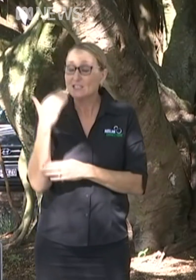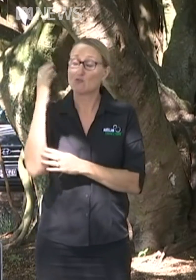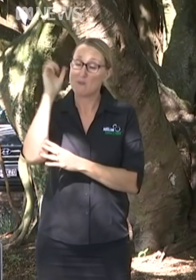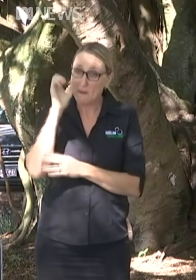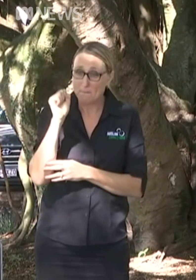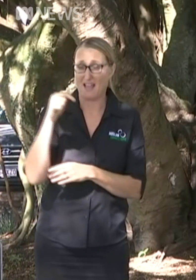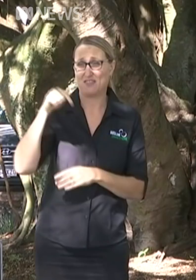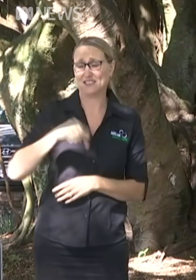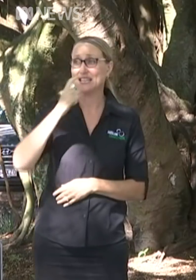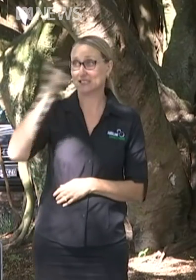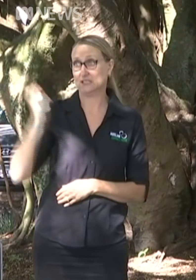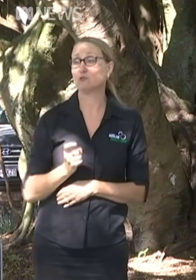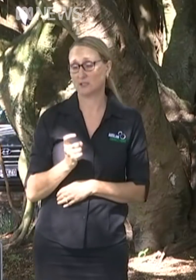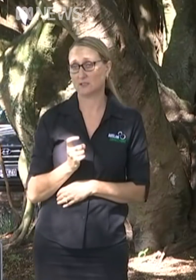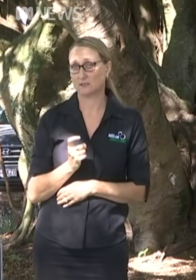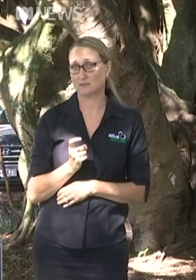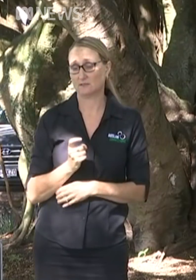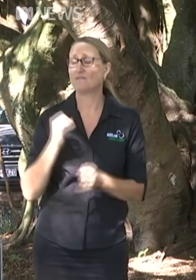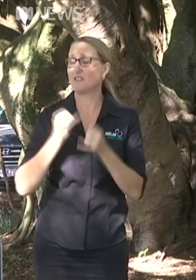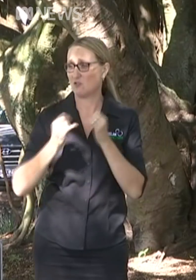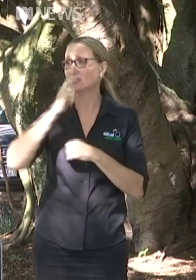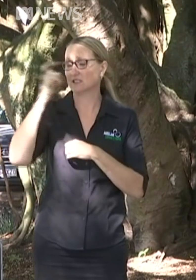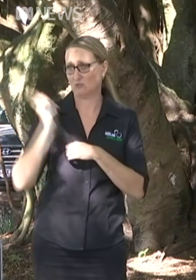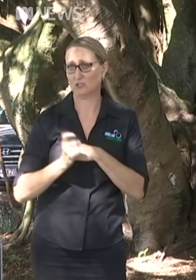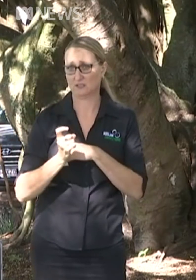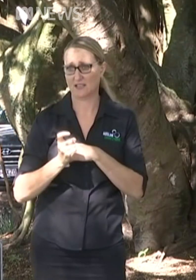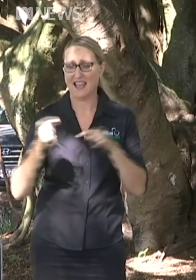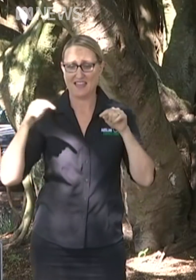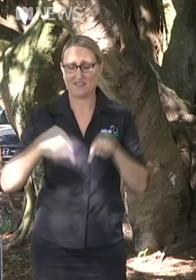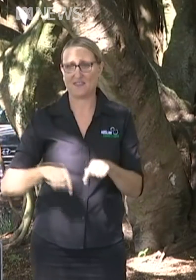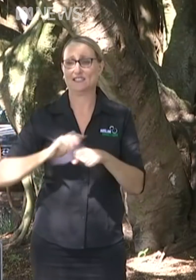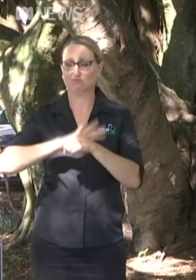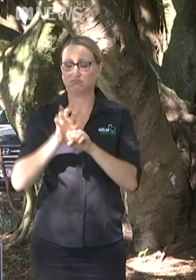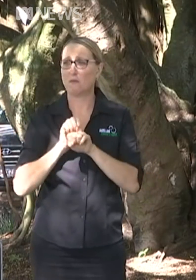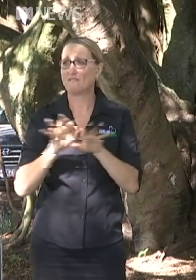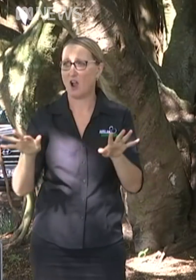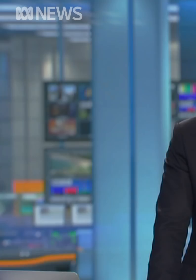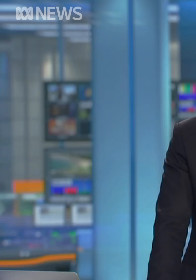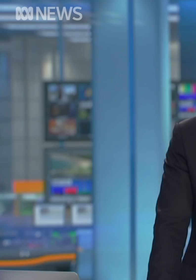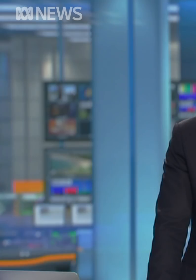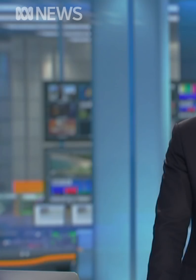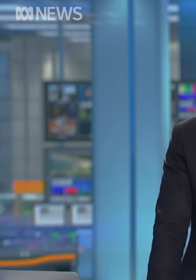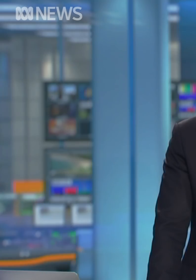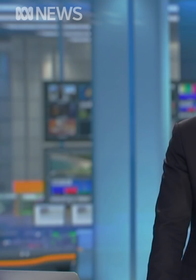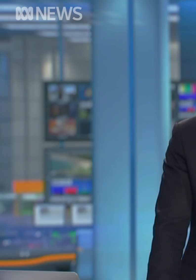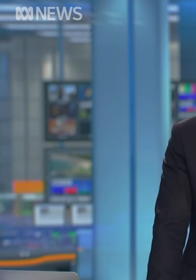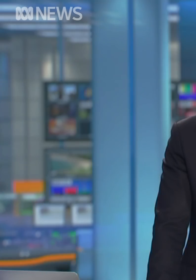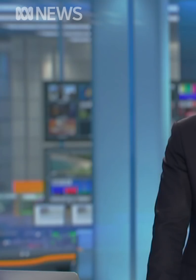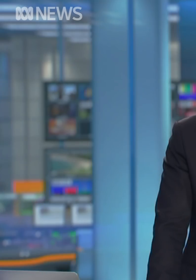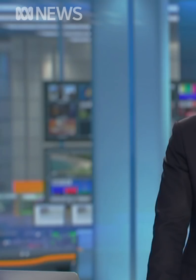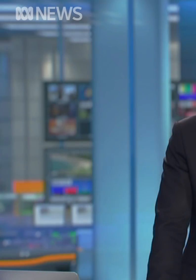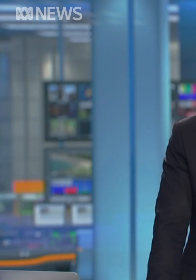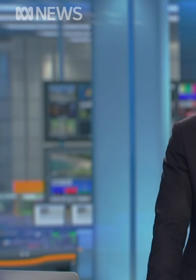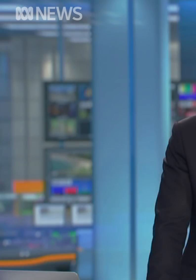taking this seriously because it is serious. This virus is deadly. Queensland Health Minister